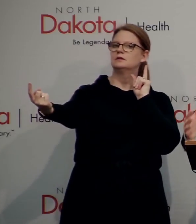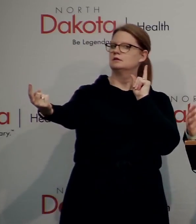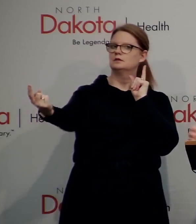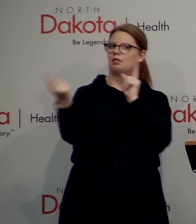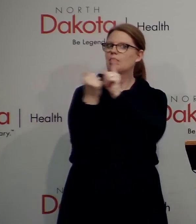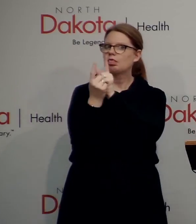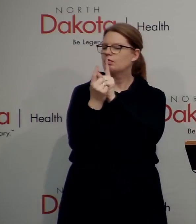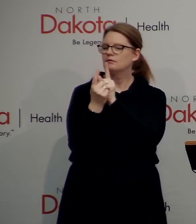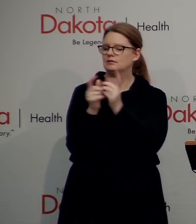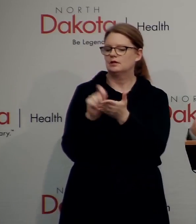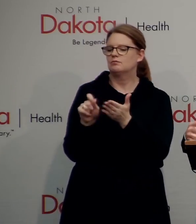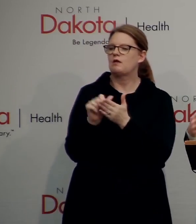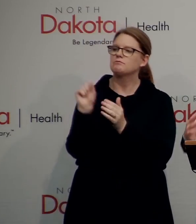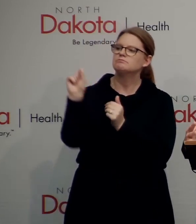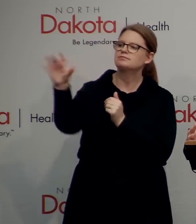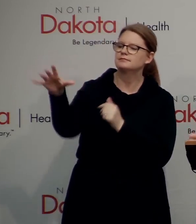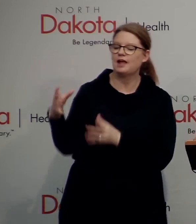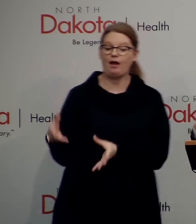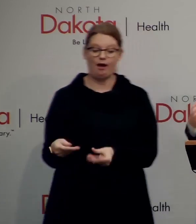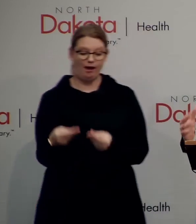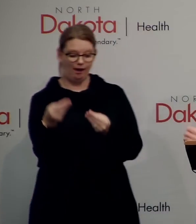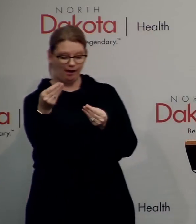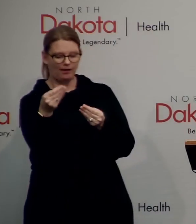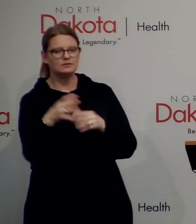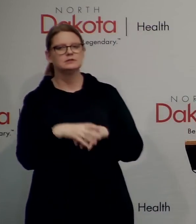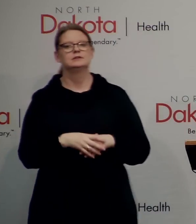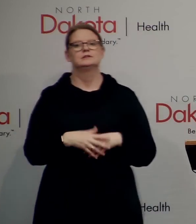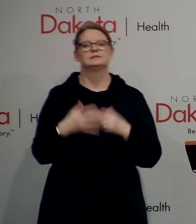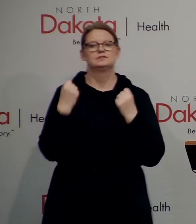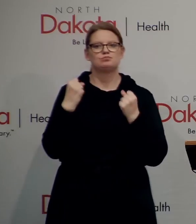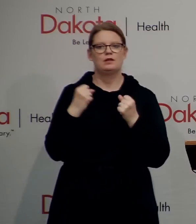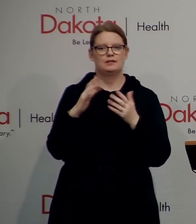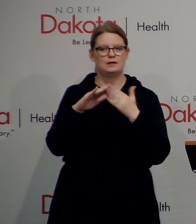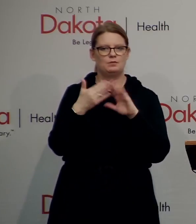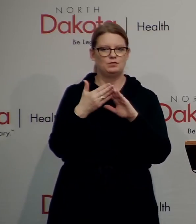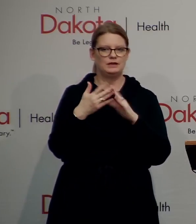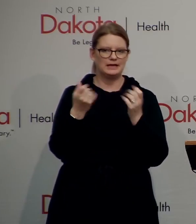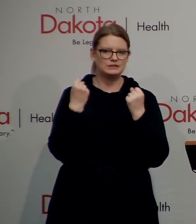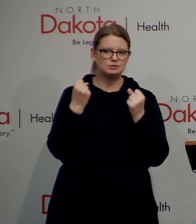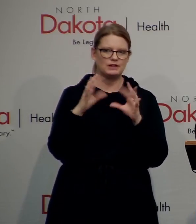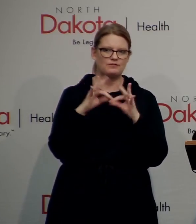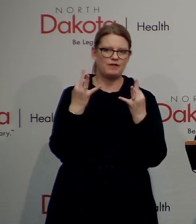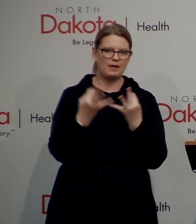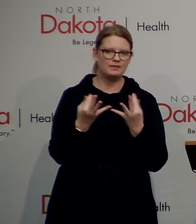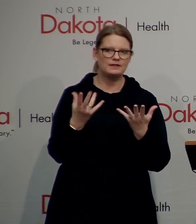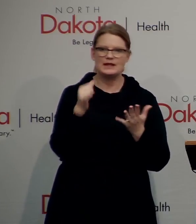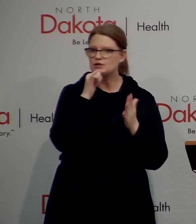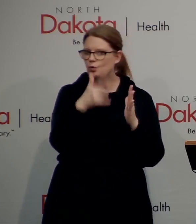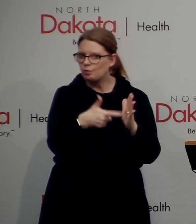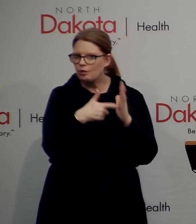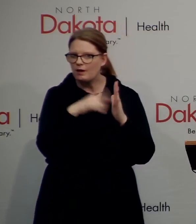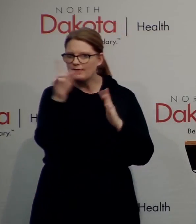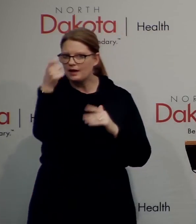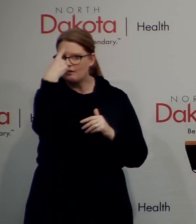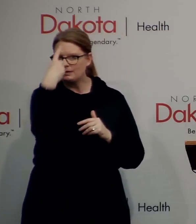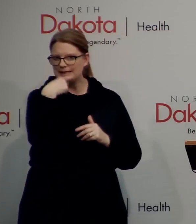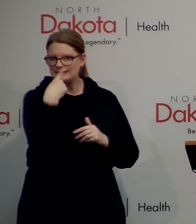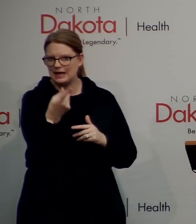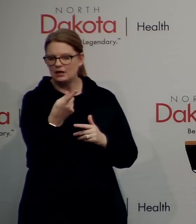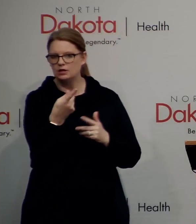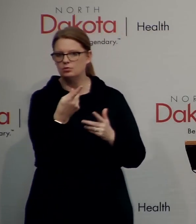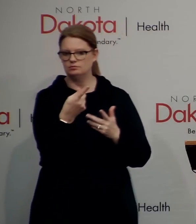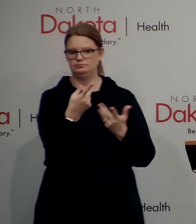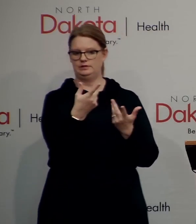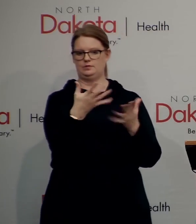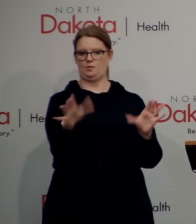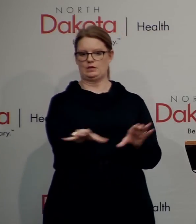think about the things that you can do that build and strengthen your family and build and strengthen your community at a time that don't require the government to tell you what to do or how to